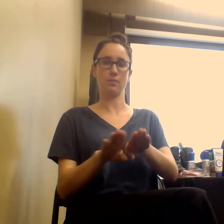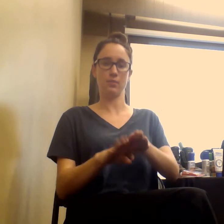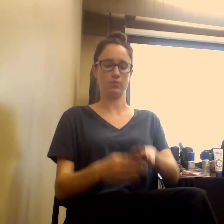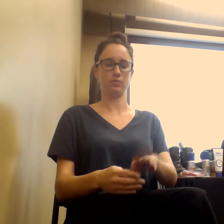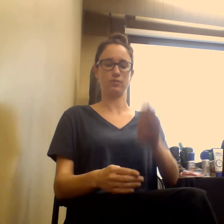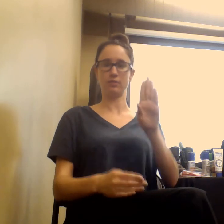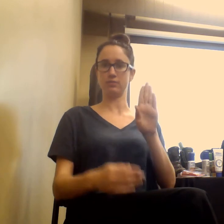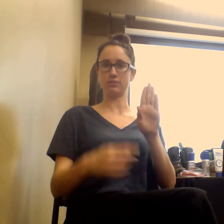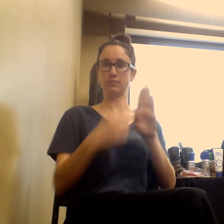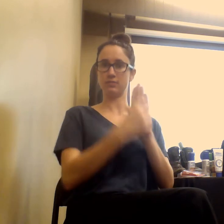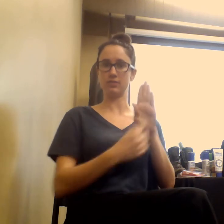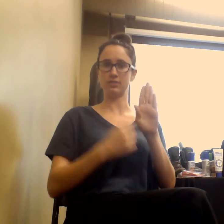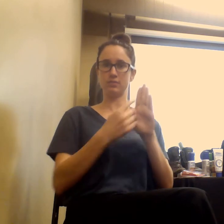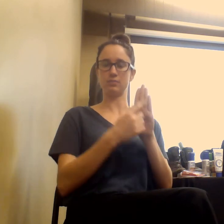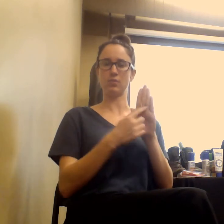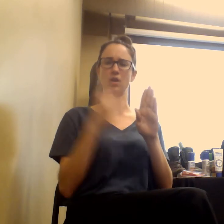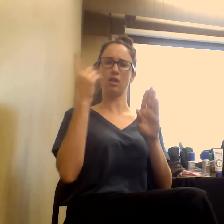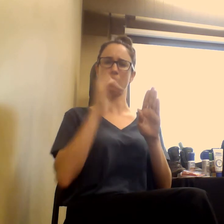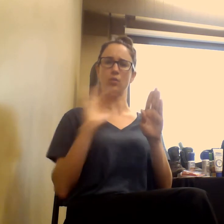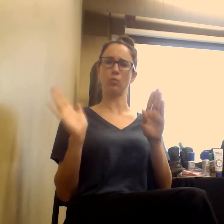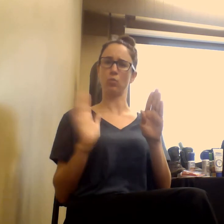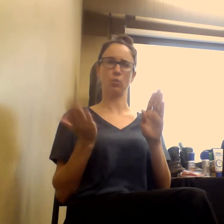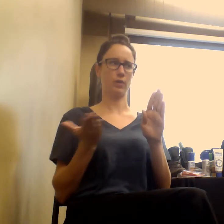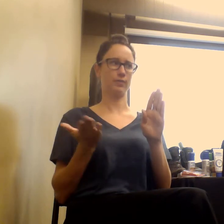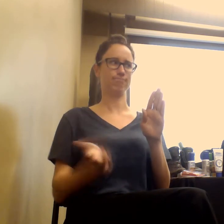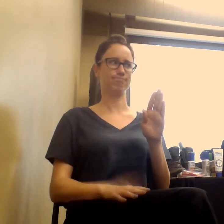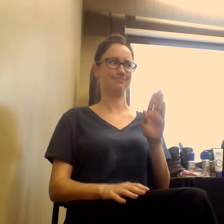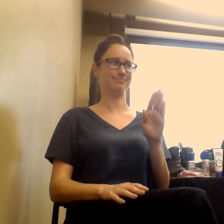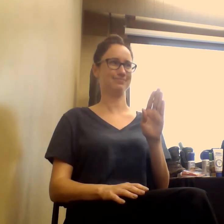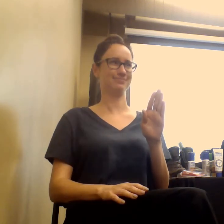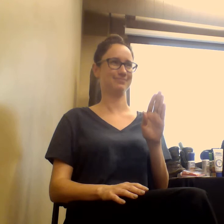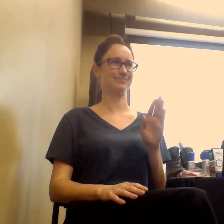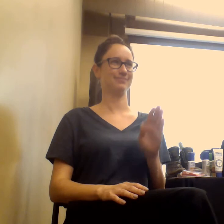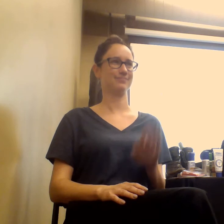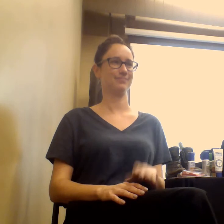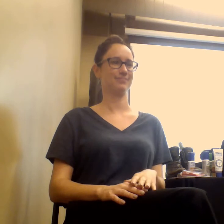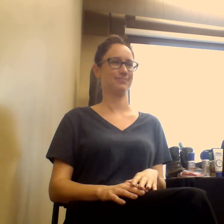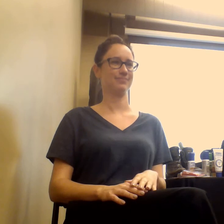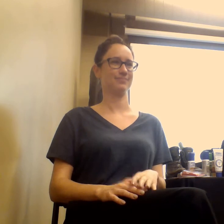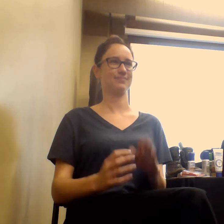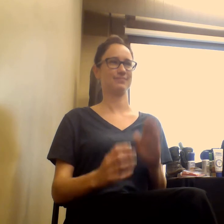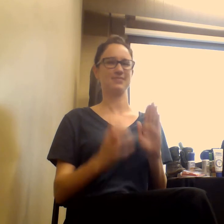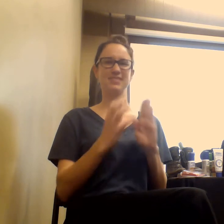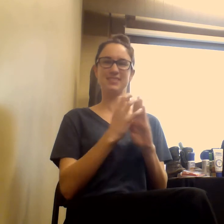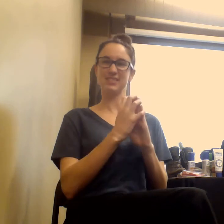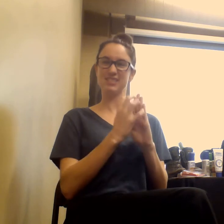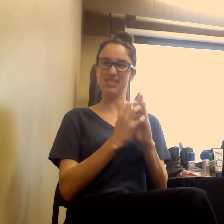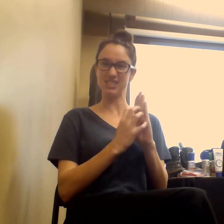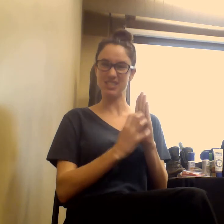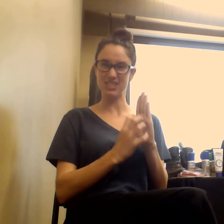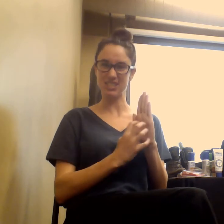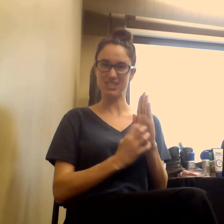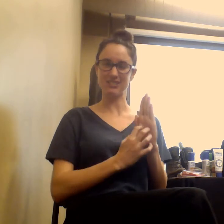at. These guys are the exact same. So, well, that's the exact same boot. That'd be why. Let's see.